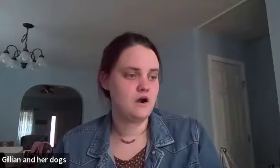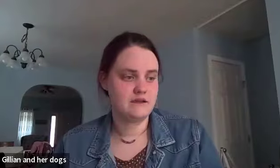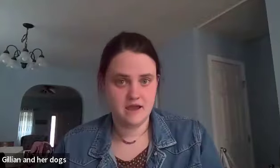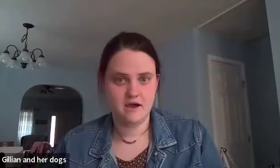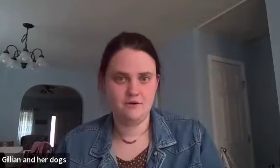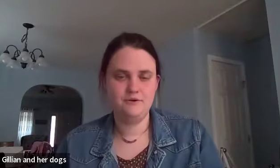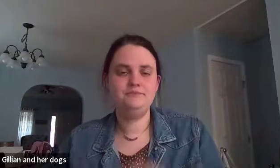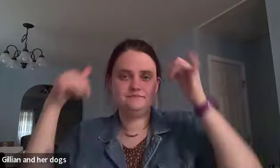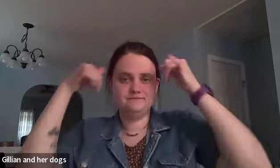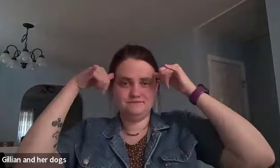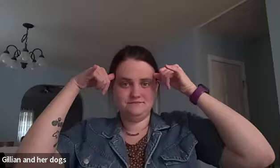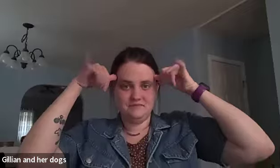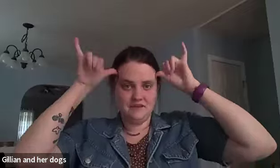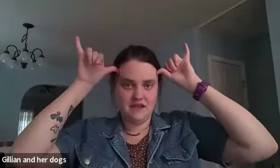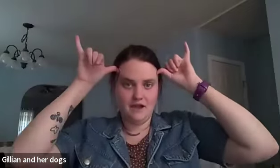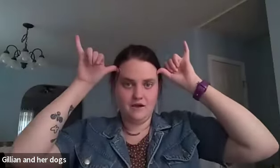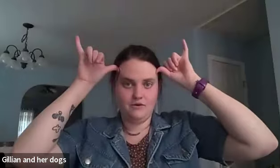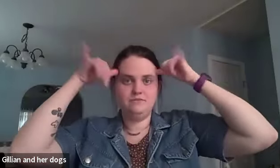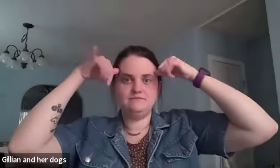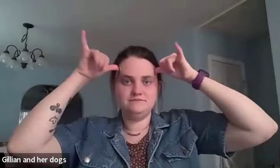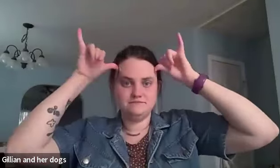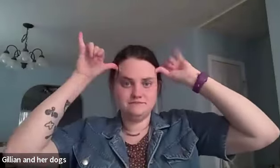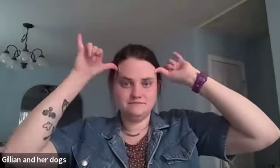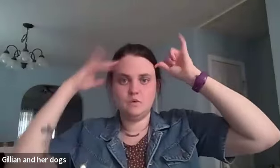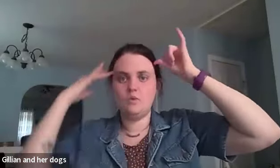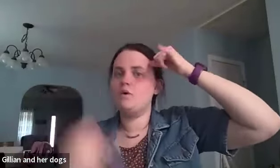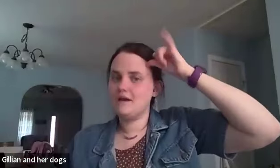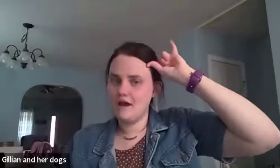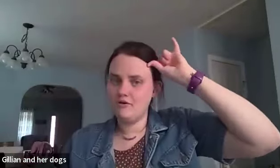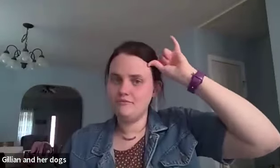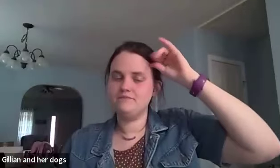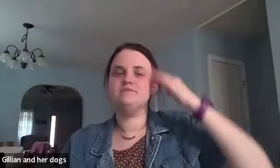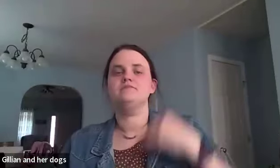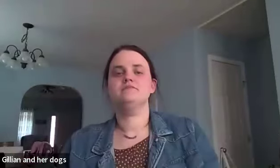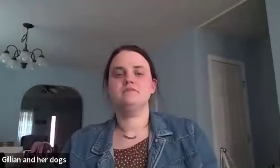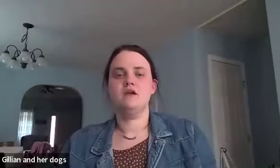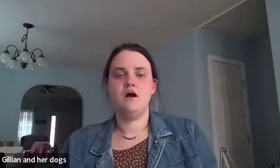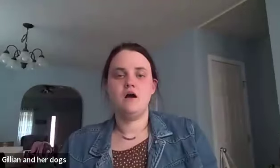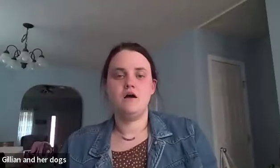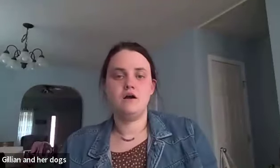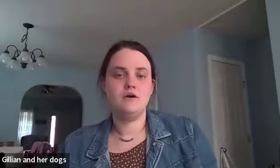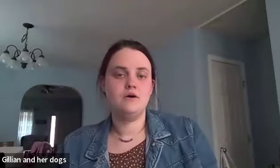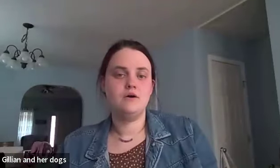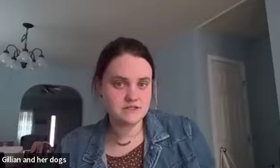Our cow, cow or cow. Our